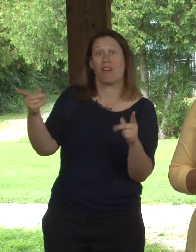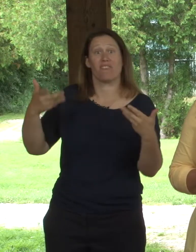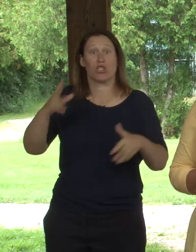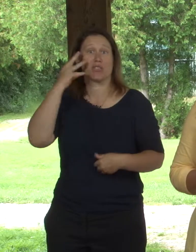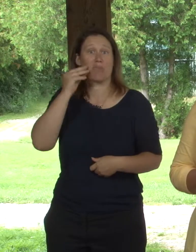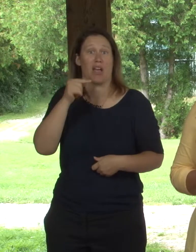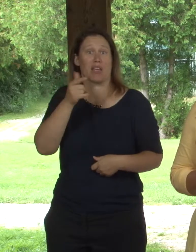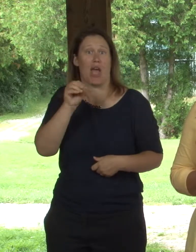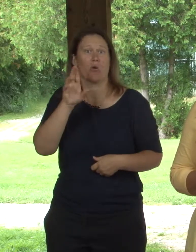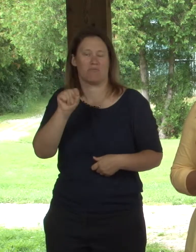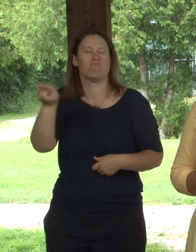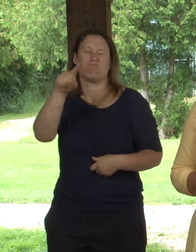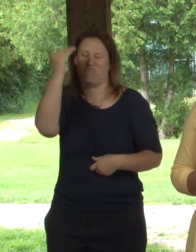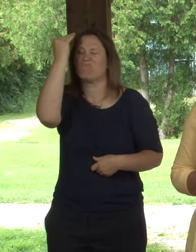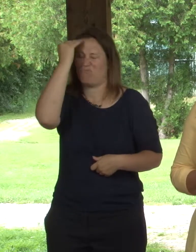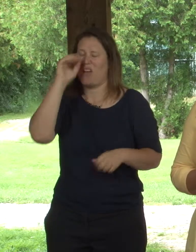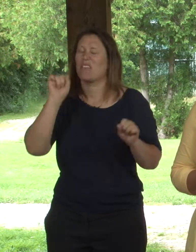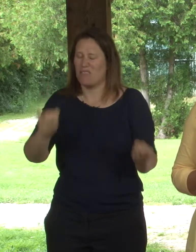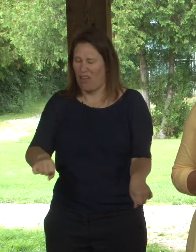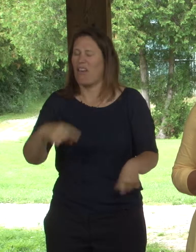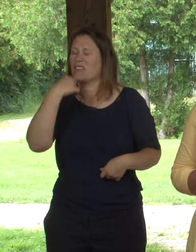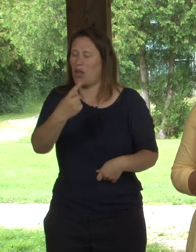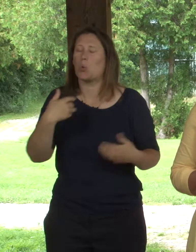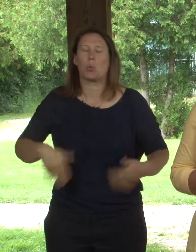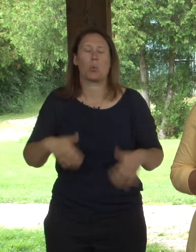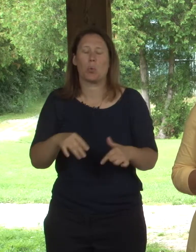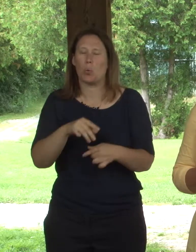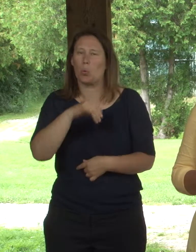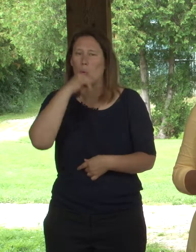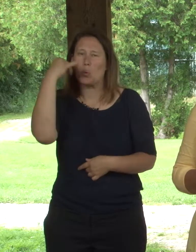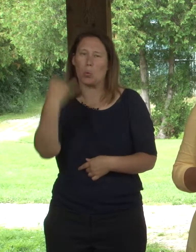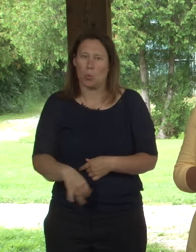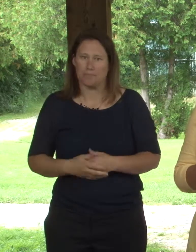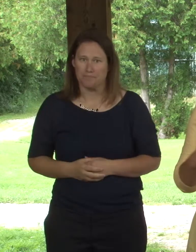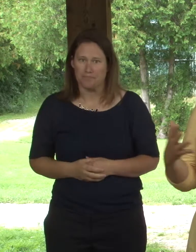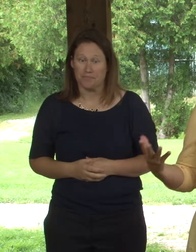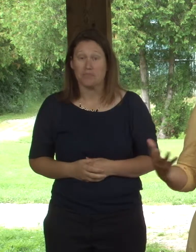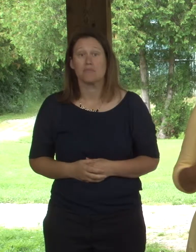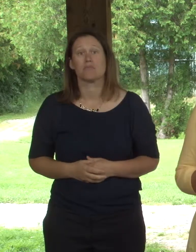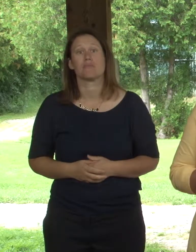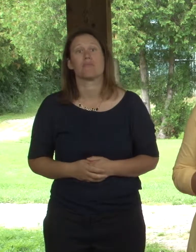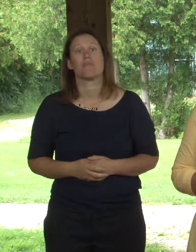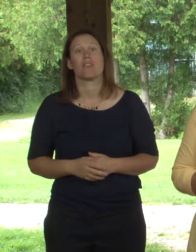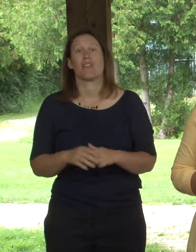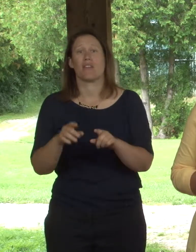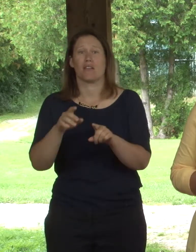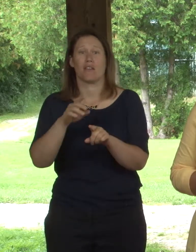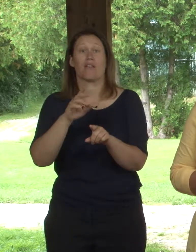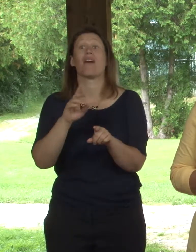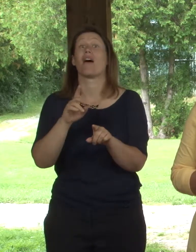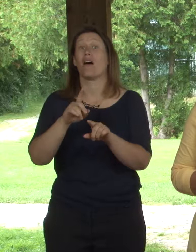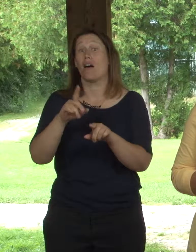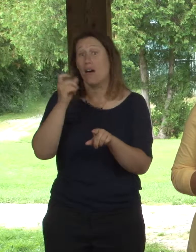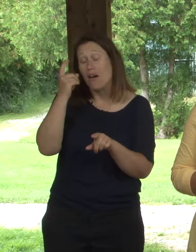felt. And as soon as that condition and the treatment for that condition starts, the individual almost feels